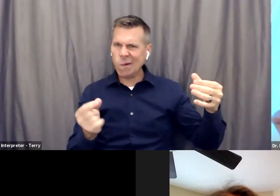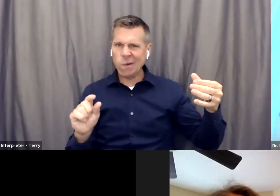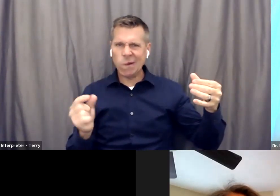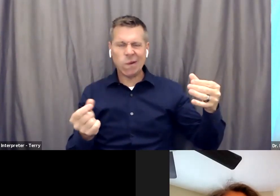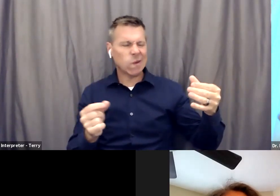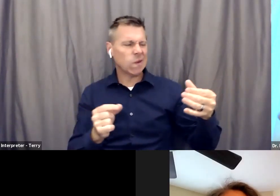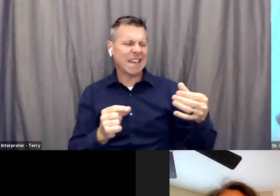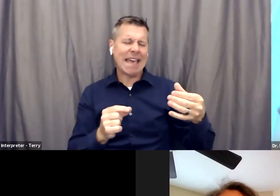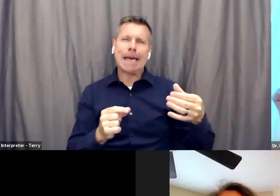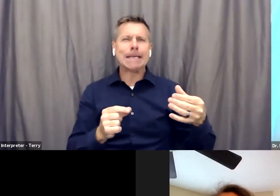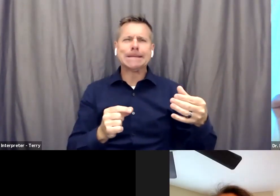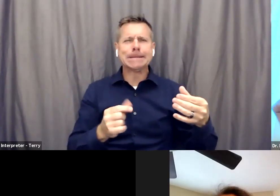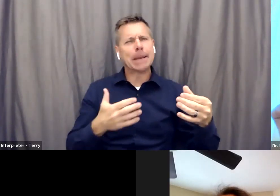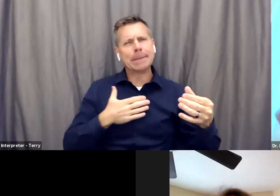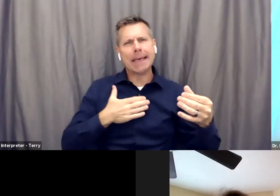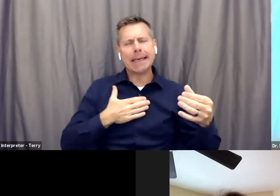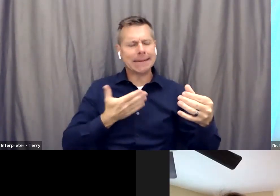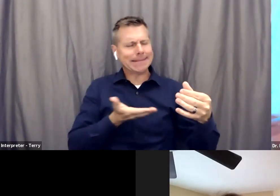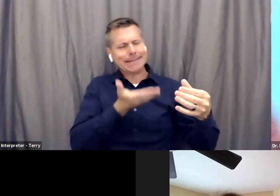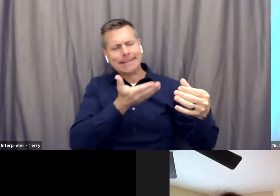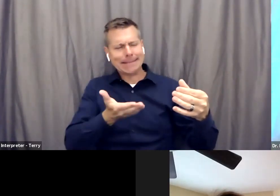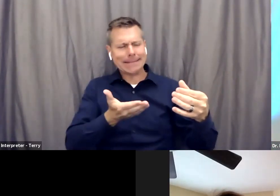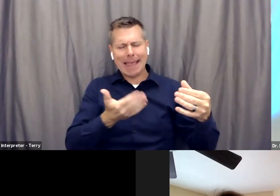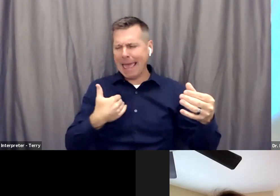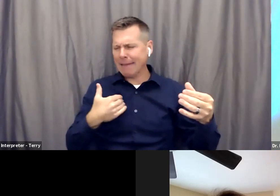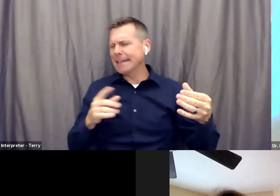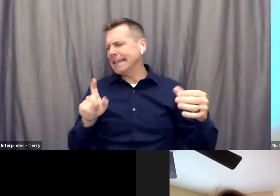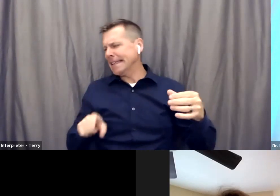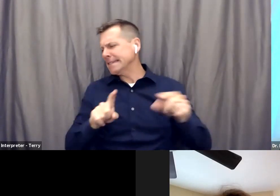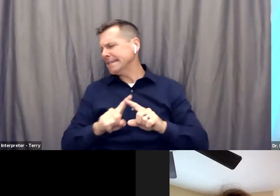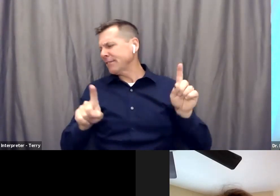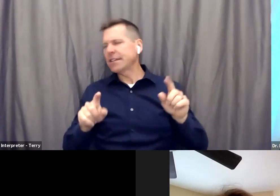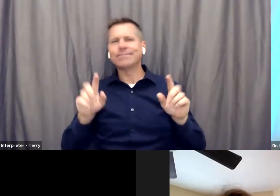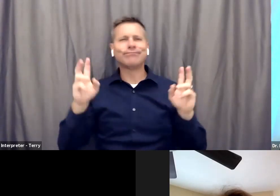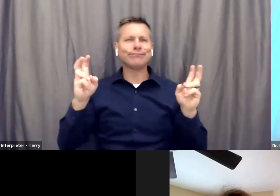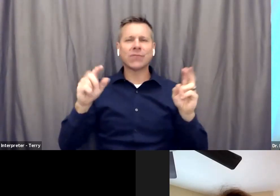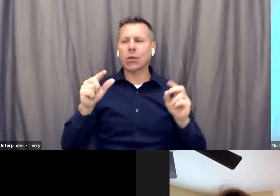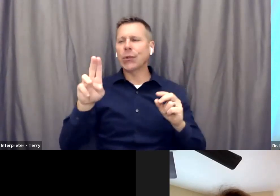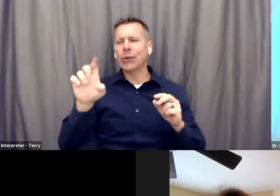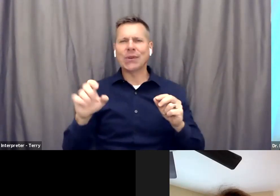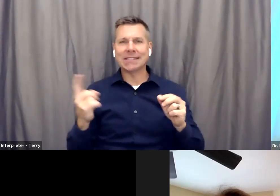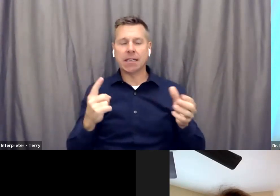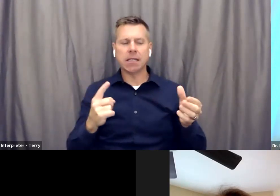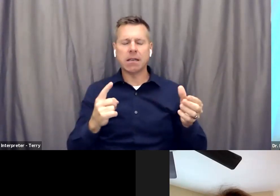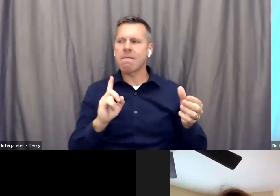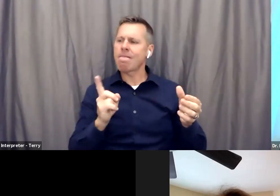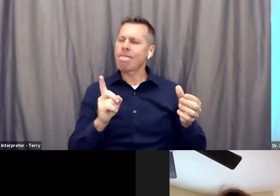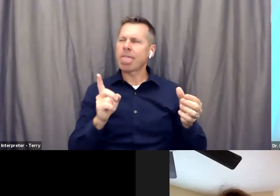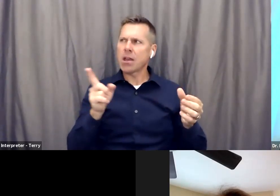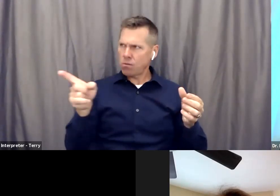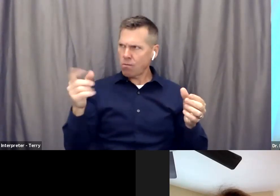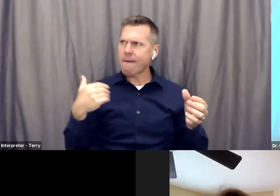out of my realm of practice. I don't have the glue to put that together, but I know somebody else who